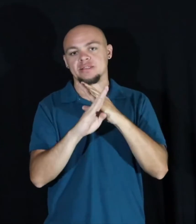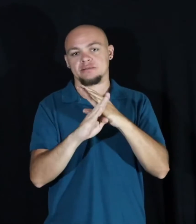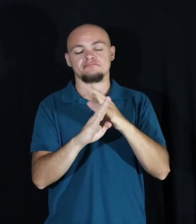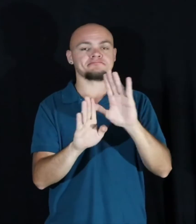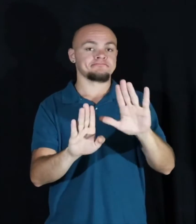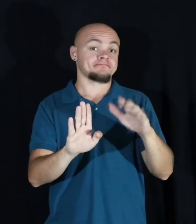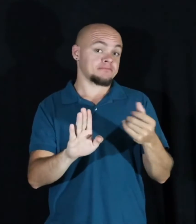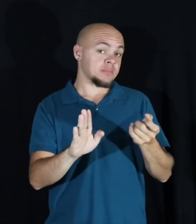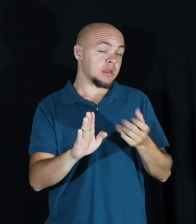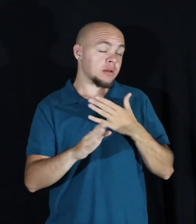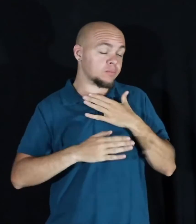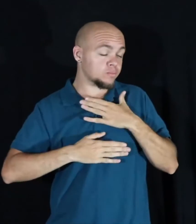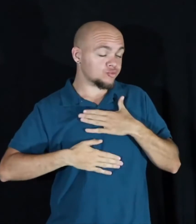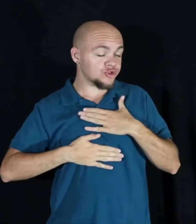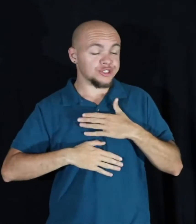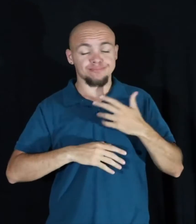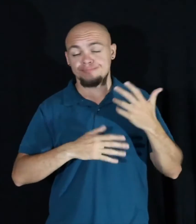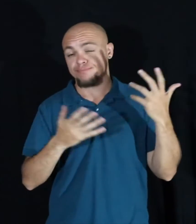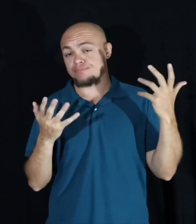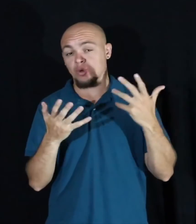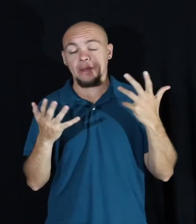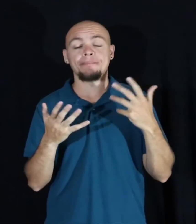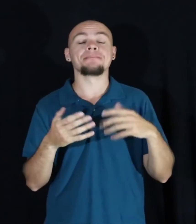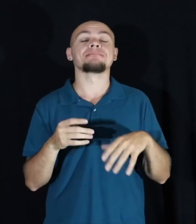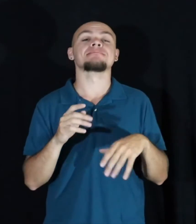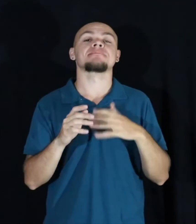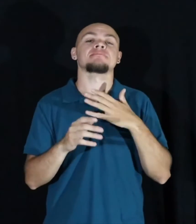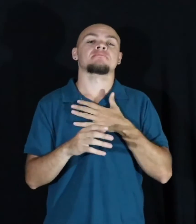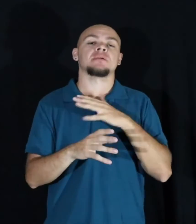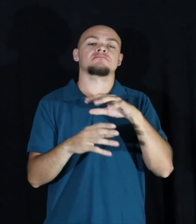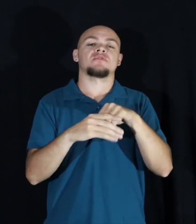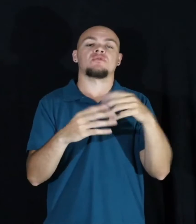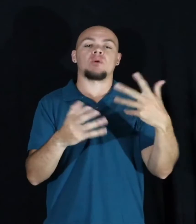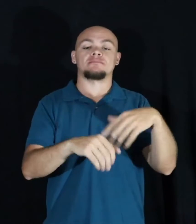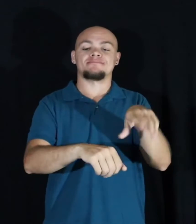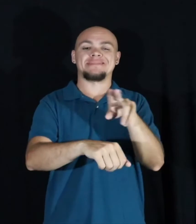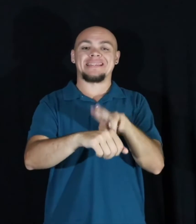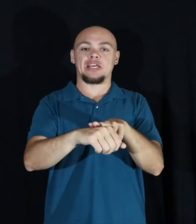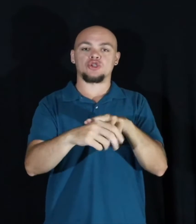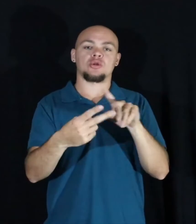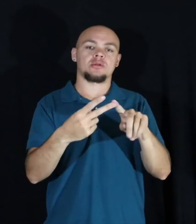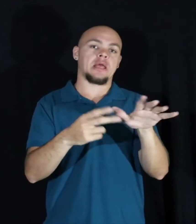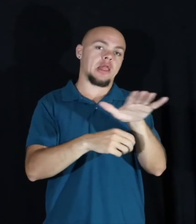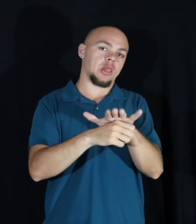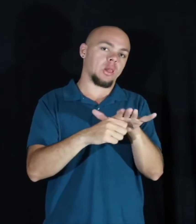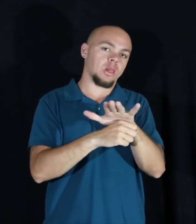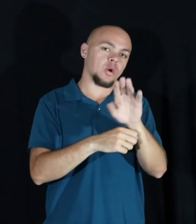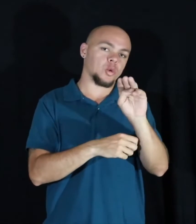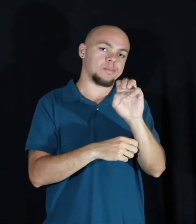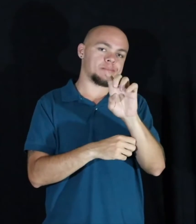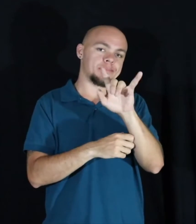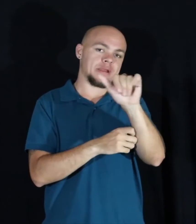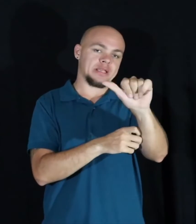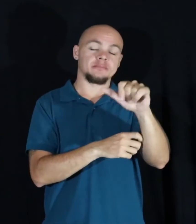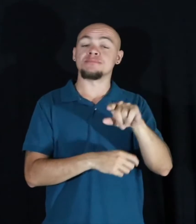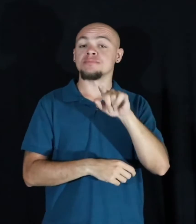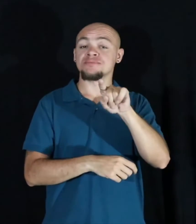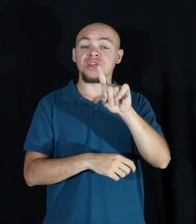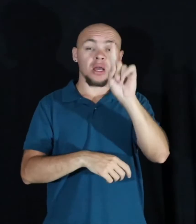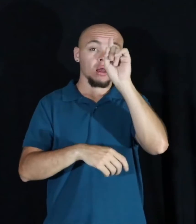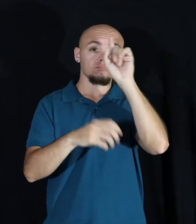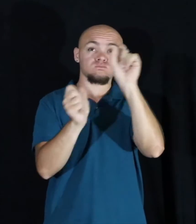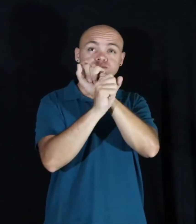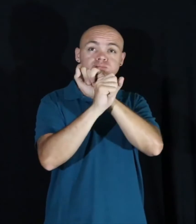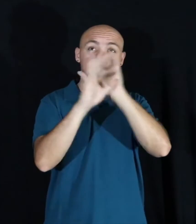most grateful for in my professional career is my involvement in national and local media. You would never in a million